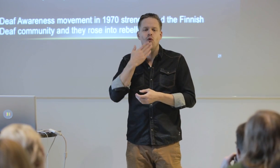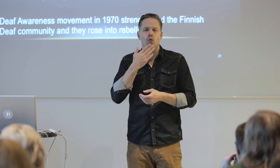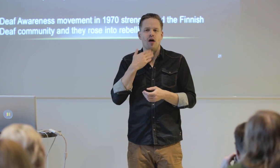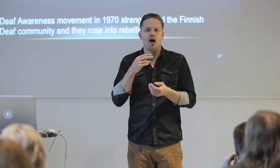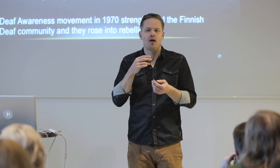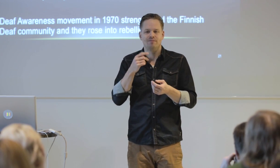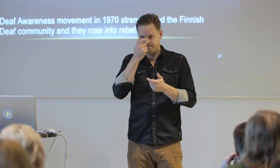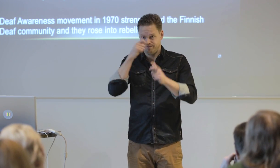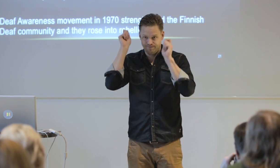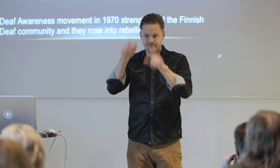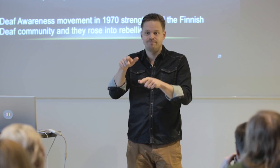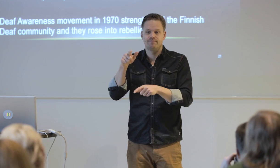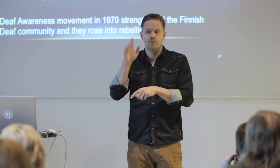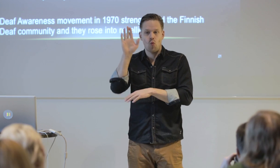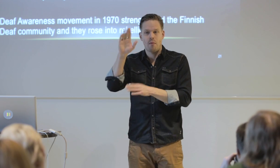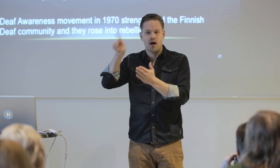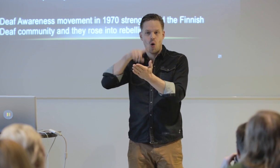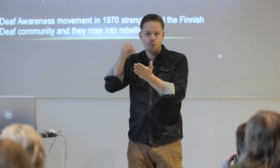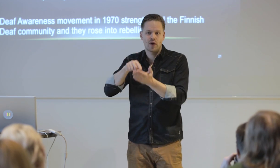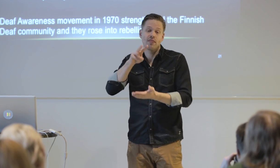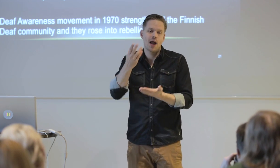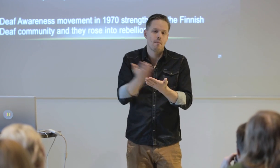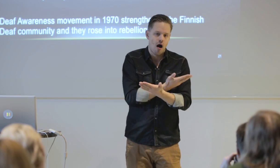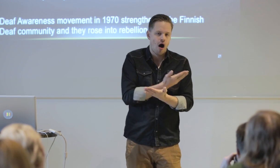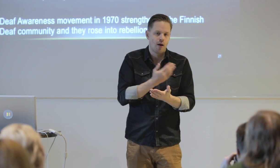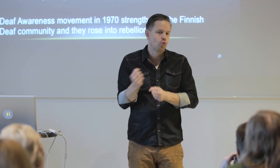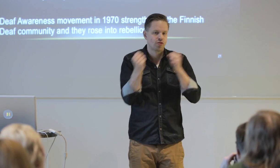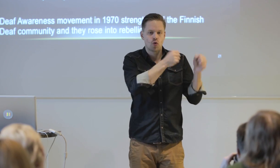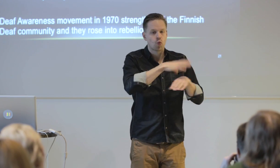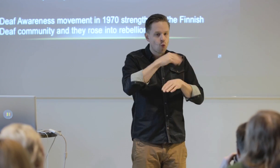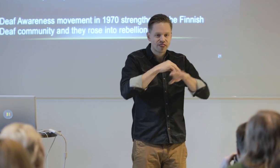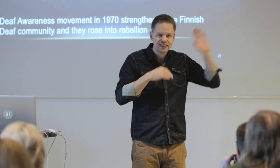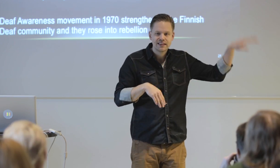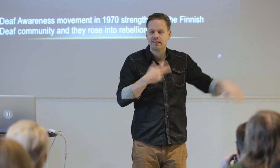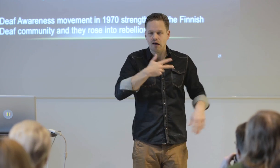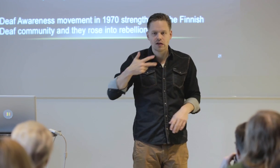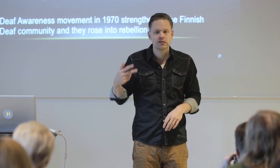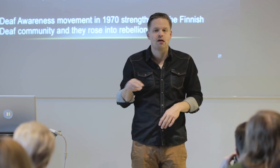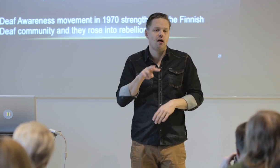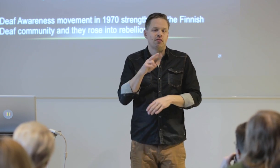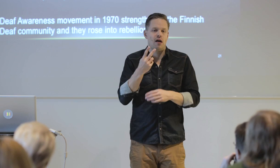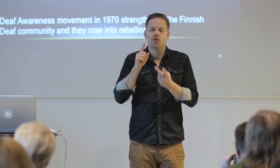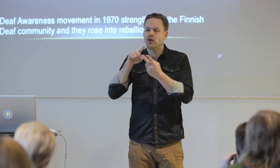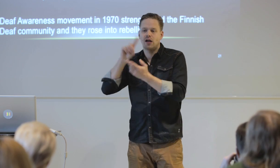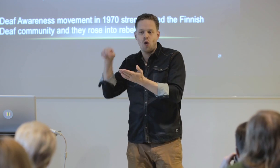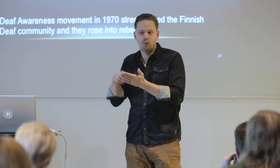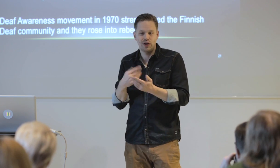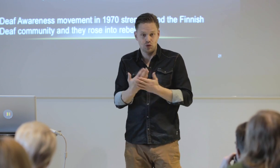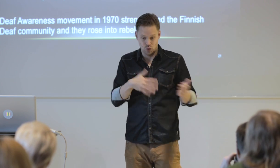But my mother has a lot of friends who just decided not to, who decided to move to Sweden or to Denmark or to other countries or